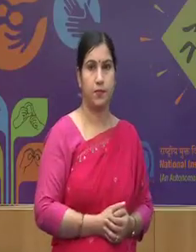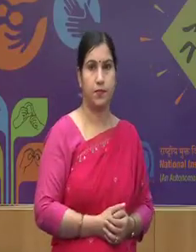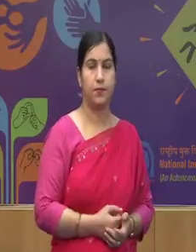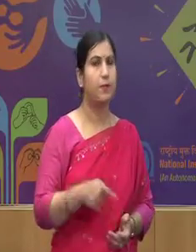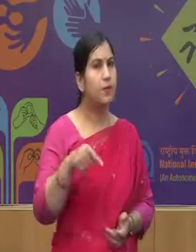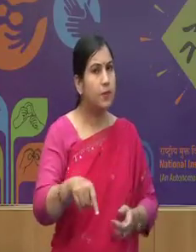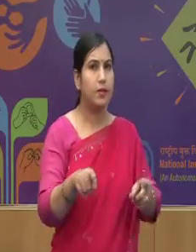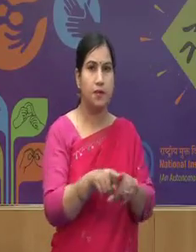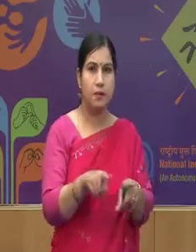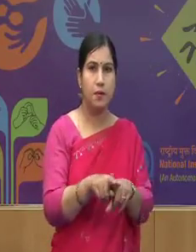It was also